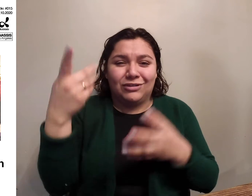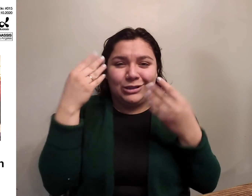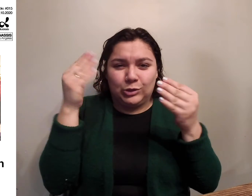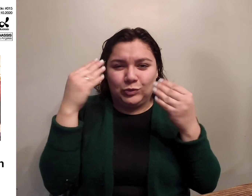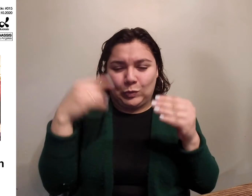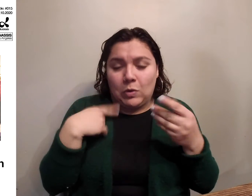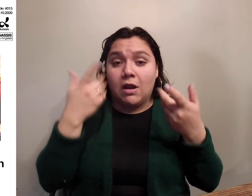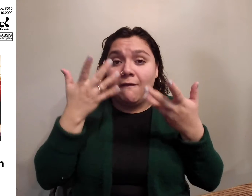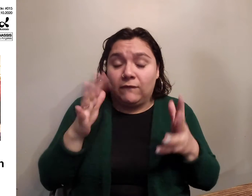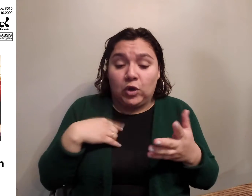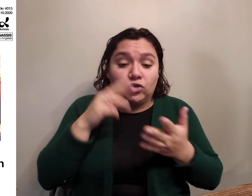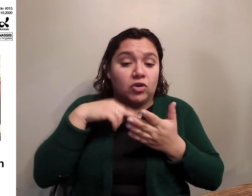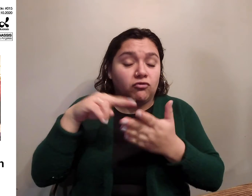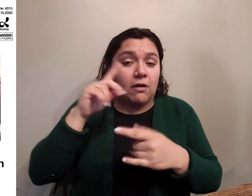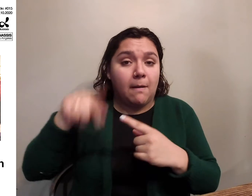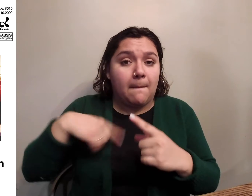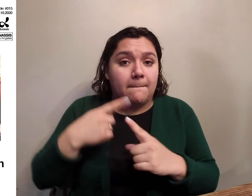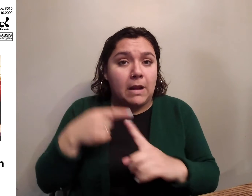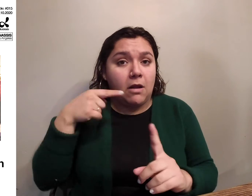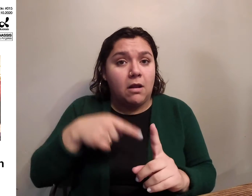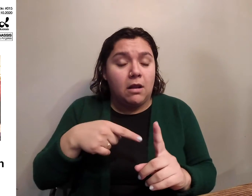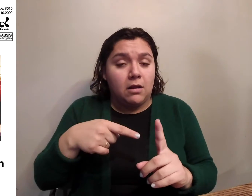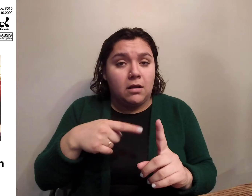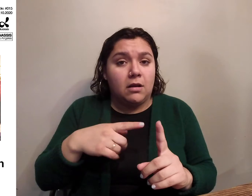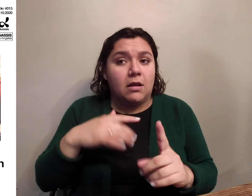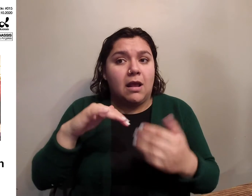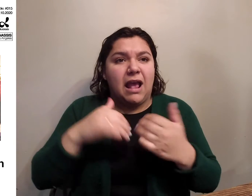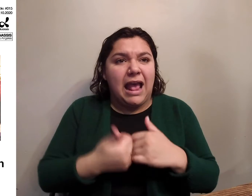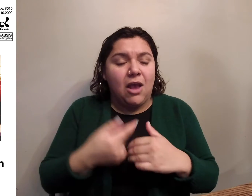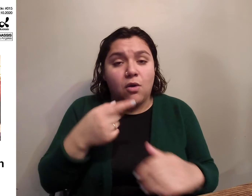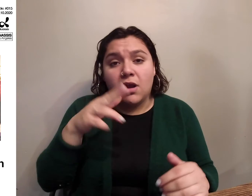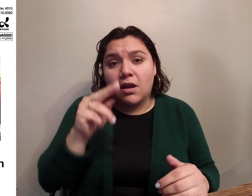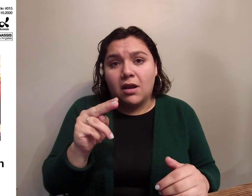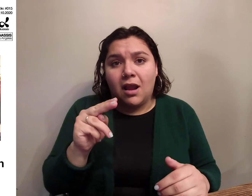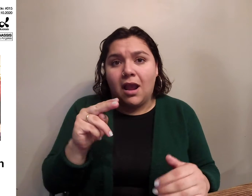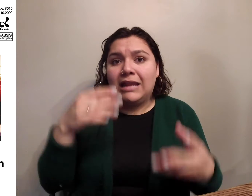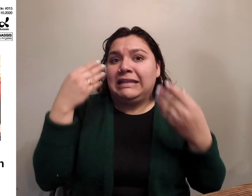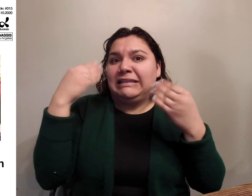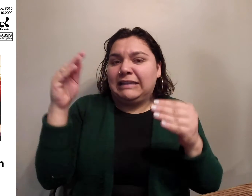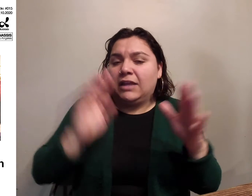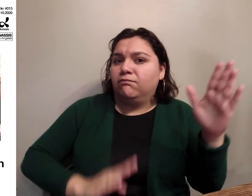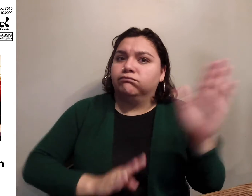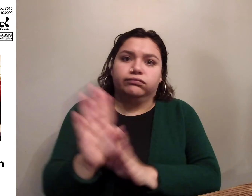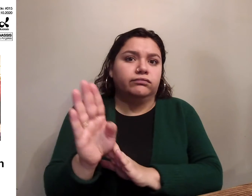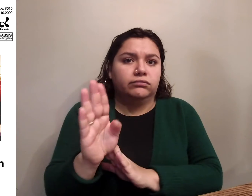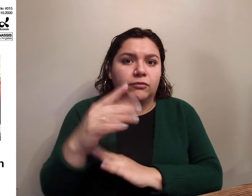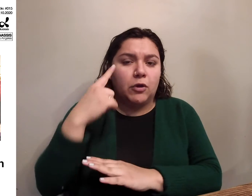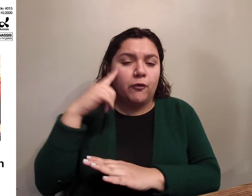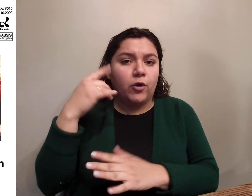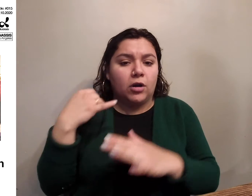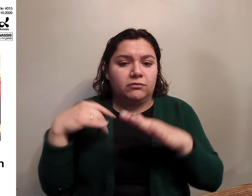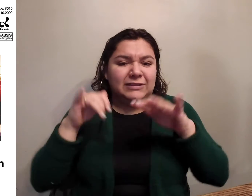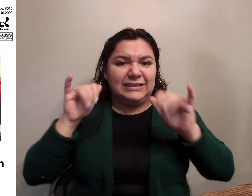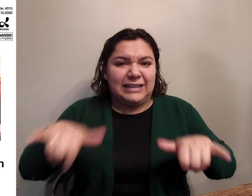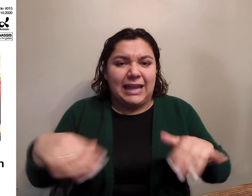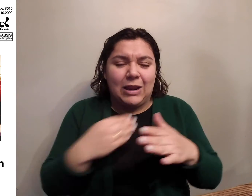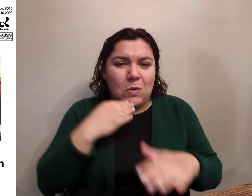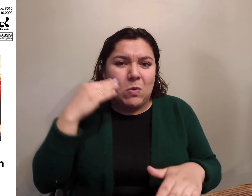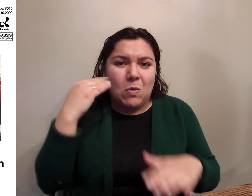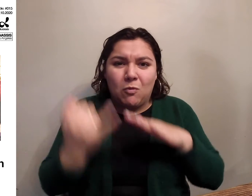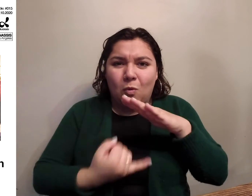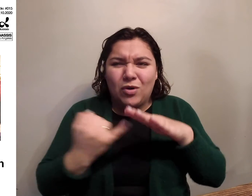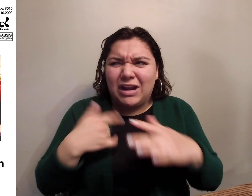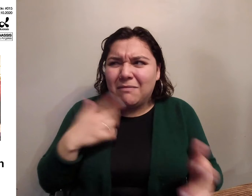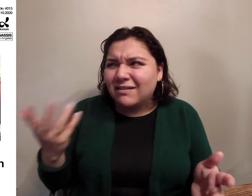reading about how gun sales have gone through the roof during the quarantine. And I was thinking, we're just